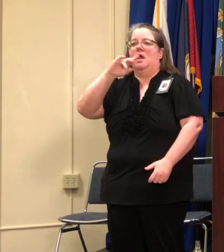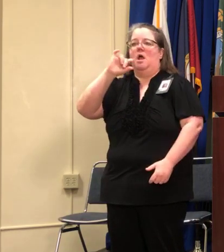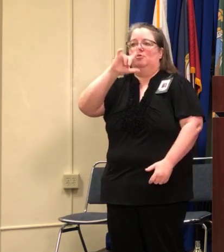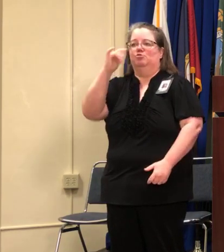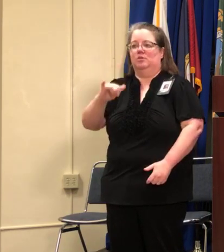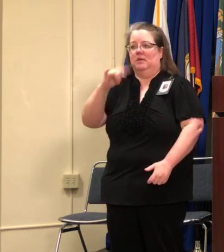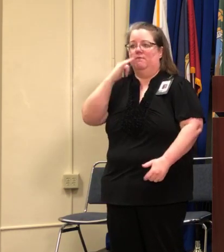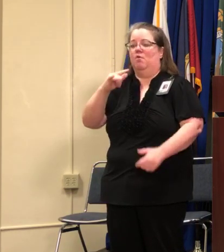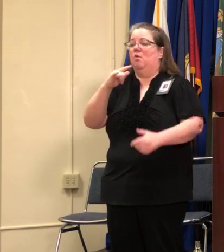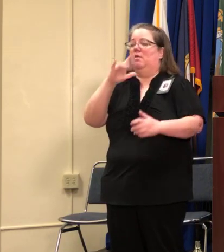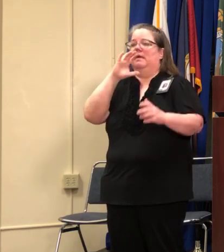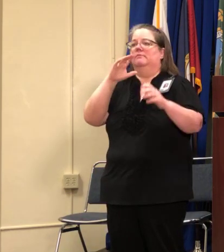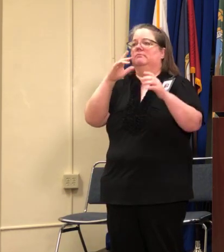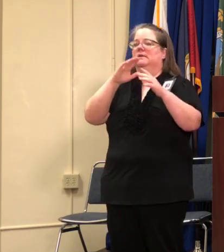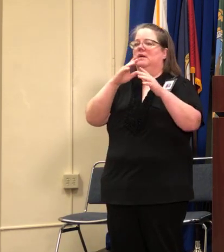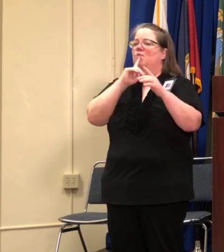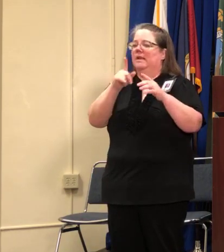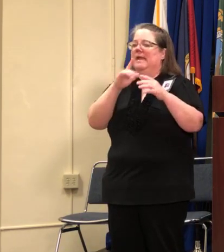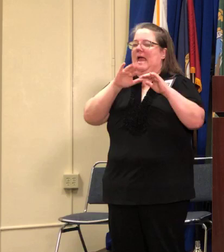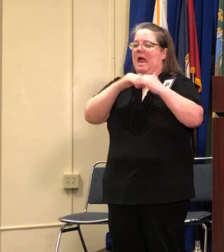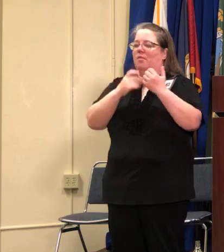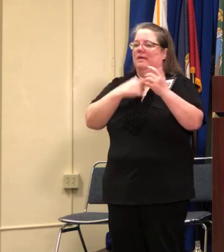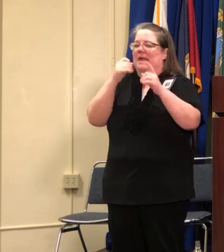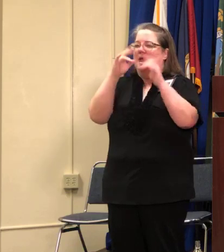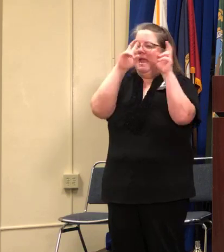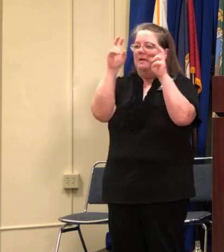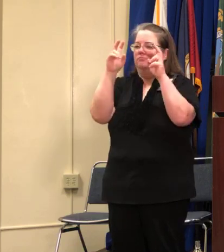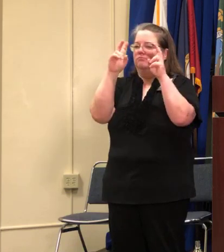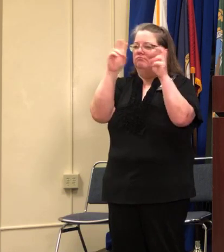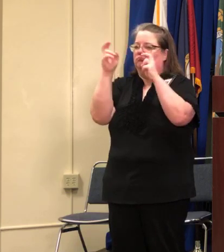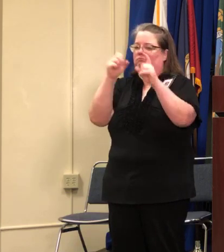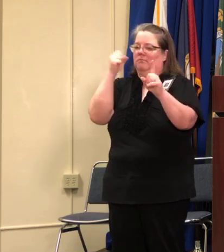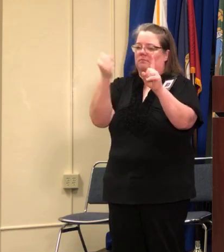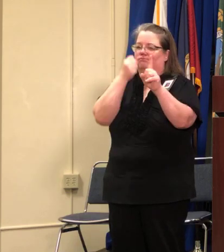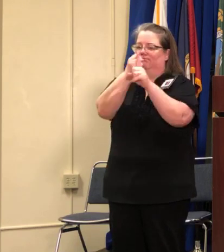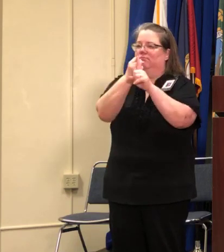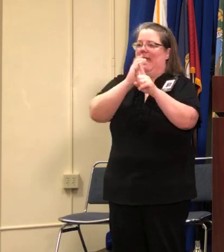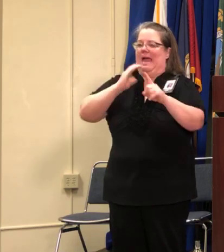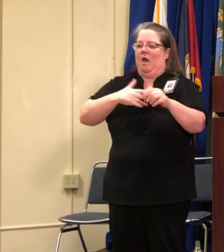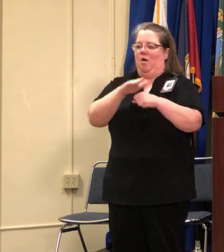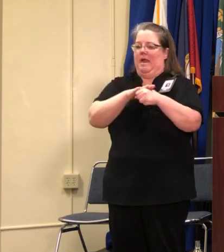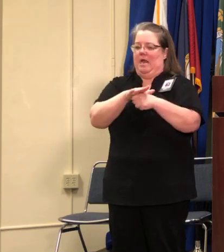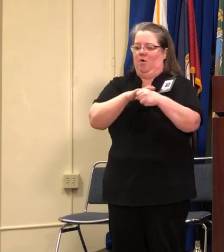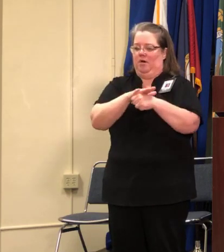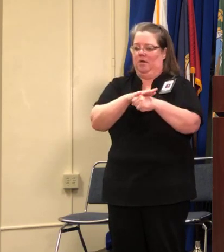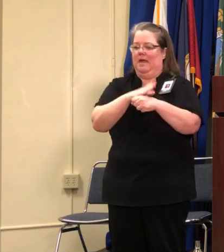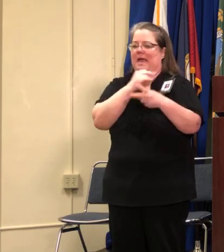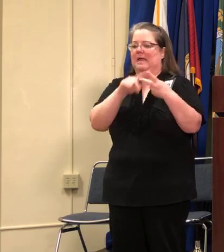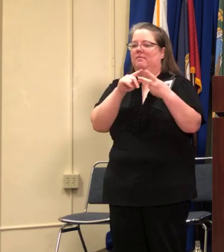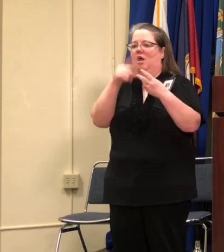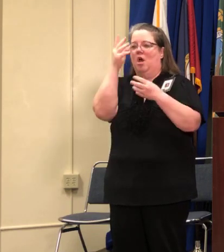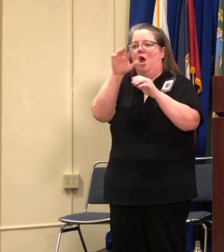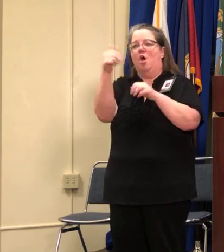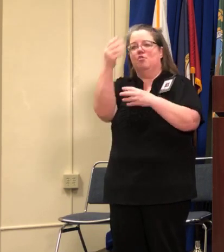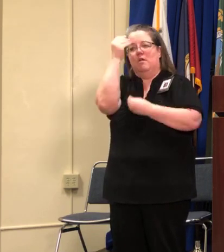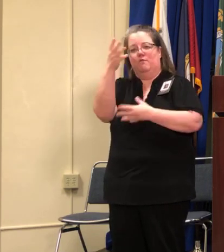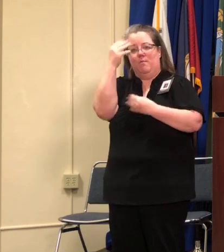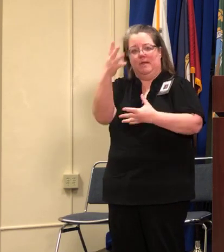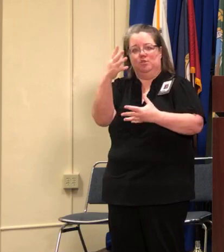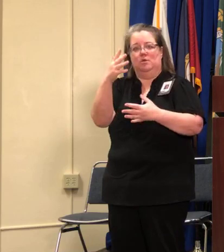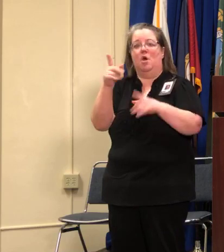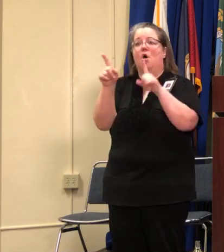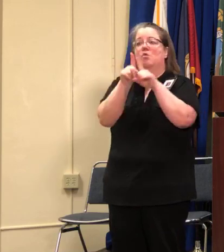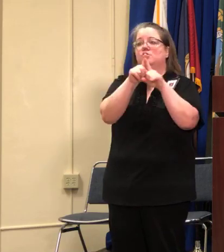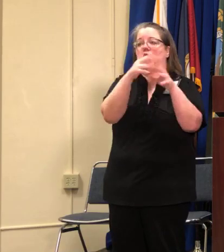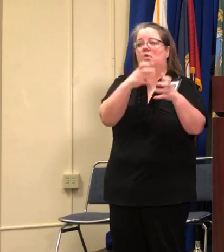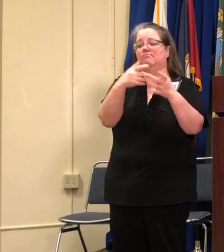the scope of the issue in our community, some of the specific demographics, but also to kind of go over a few things that his team